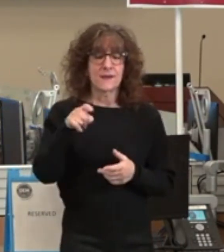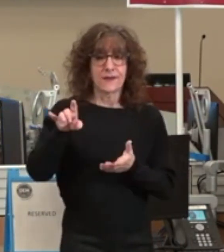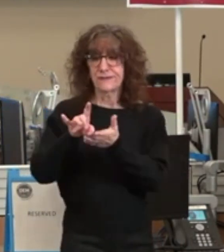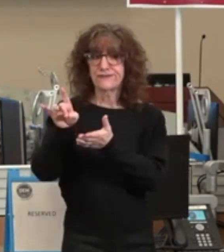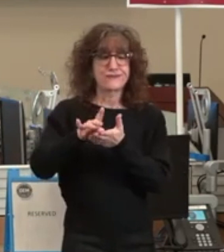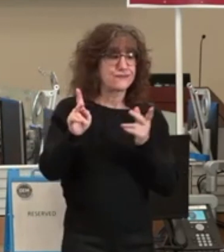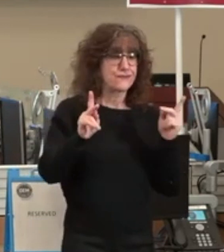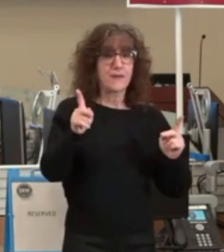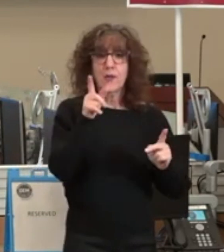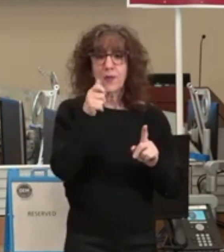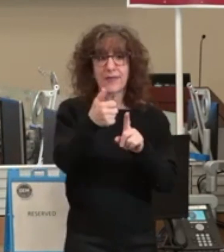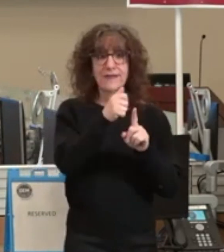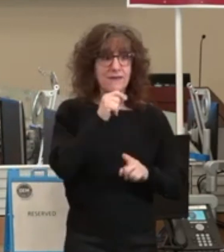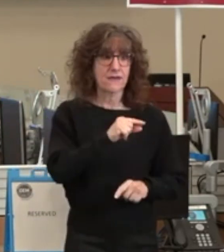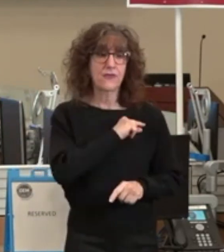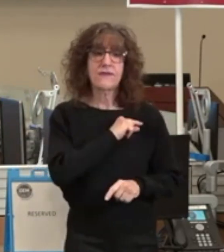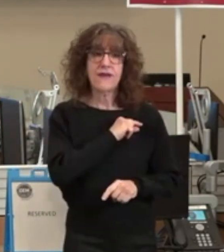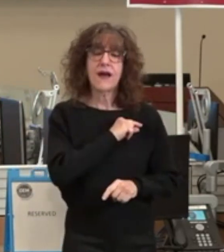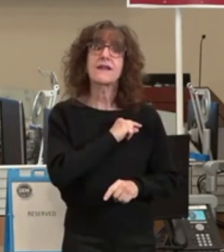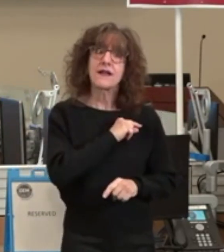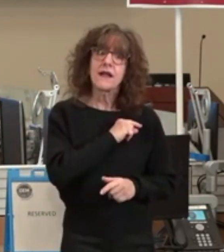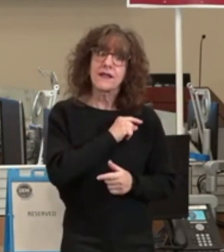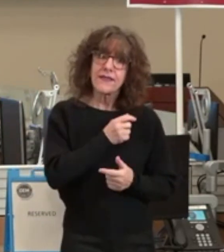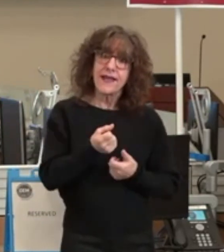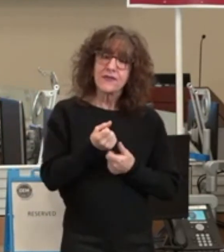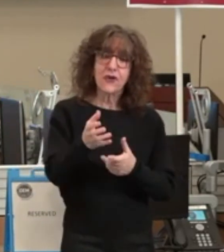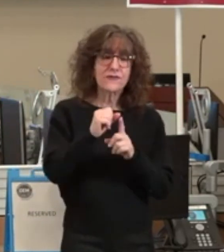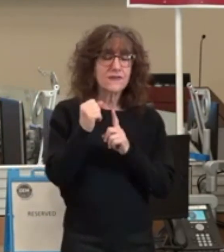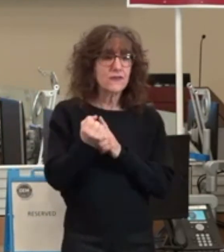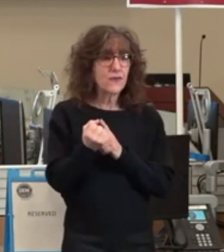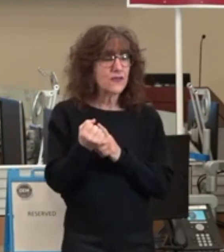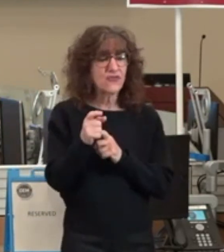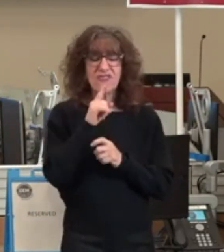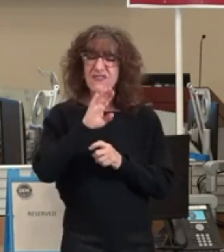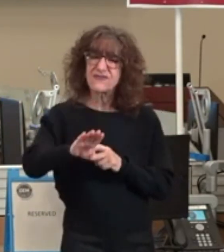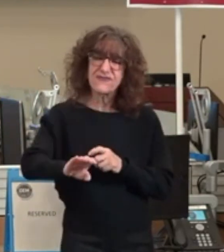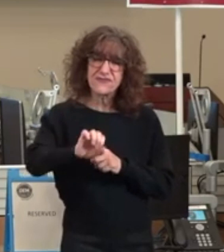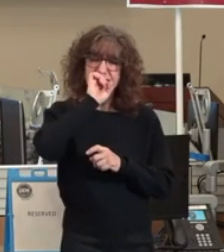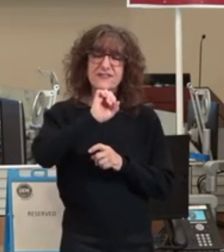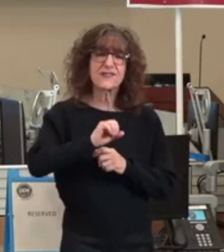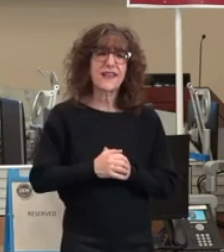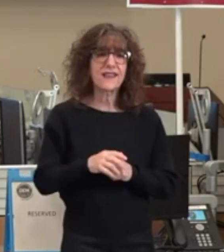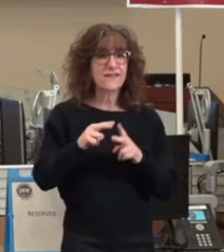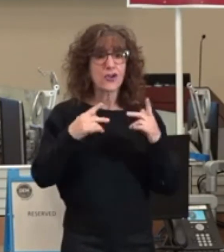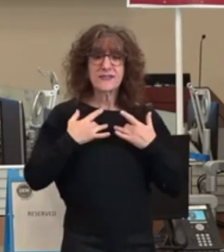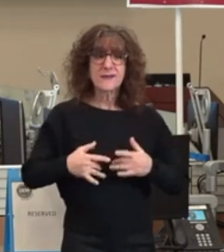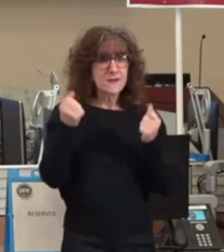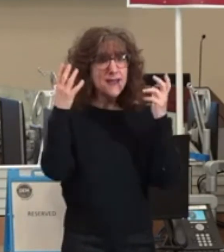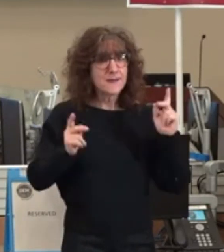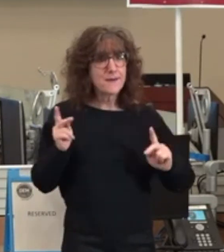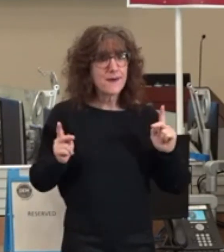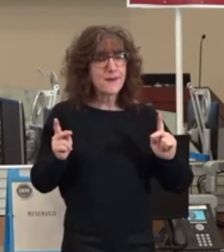away individuals who are not eligible. This has created for us a situation that has been frustrating and disappointing to so